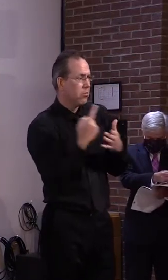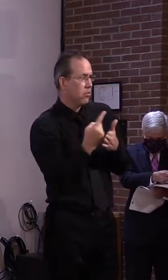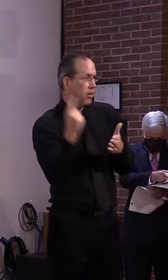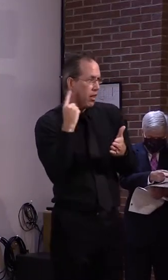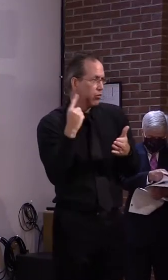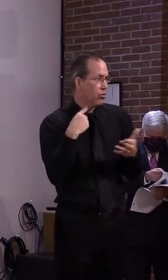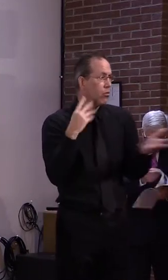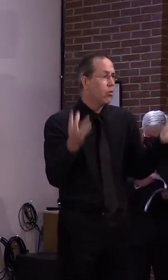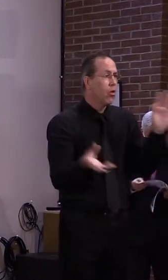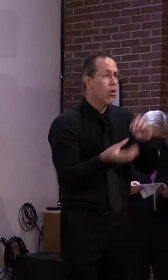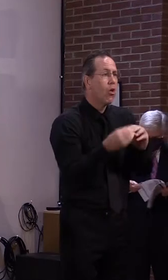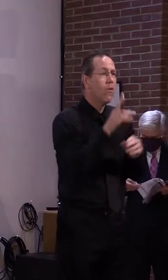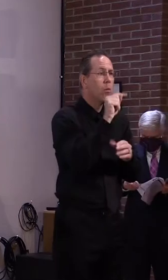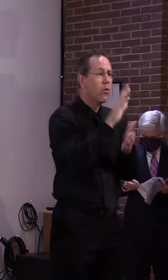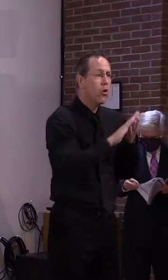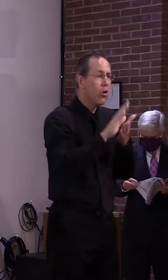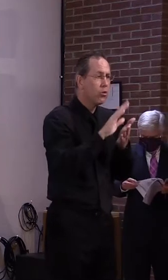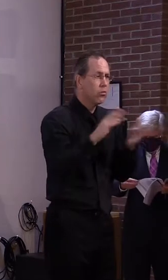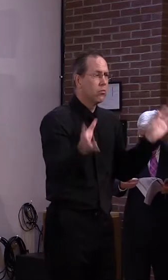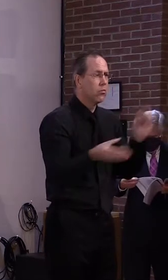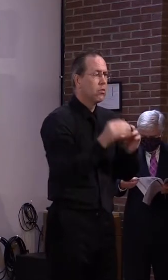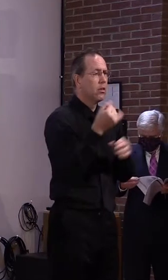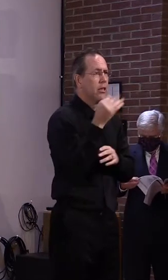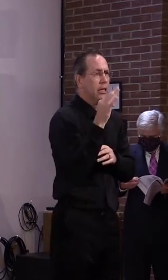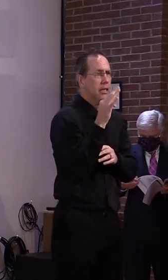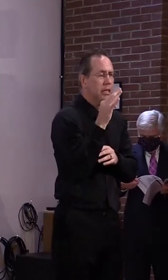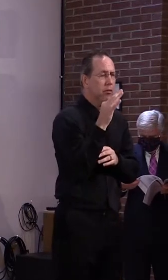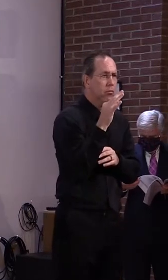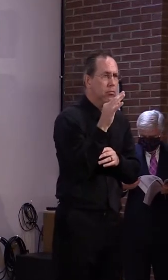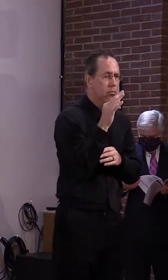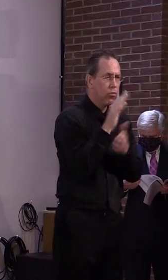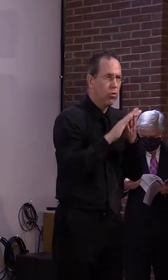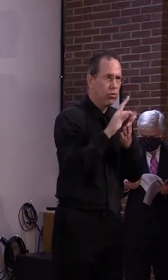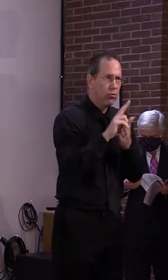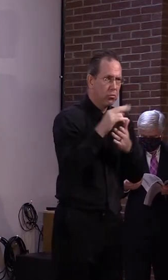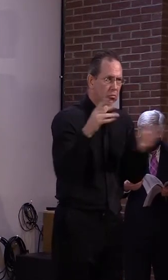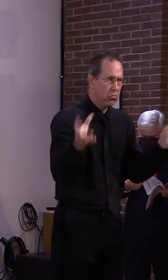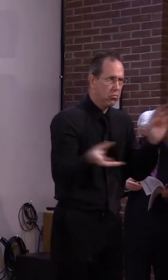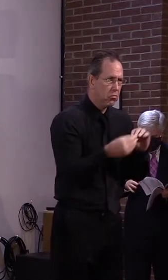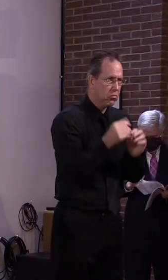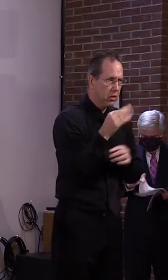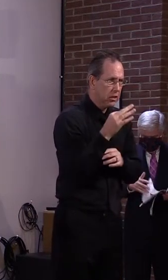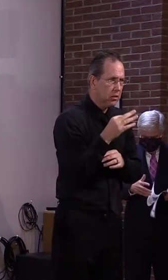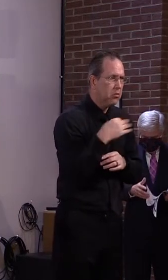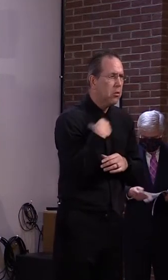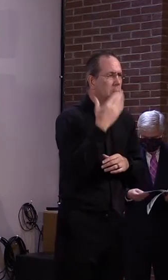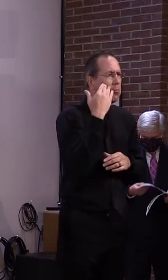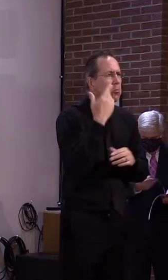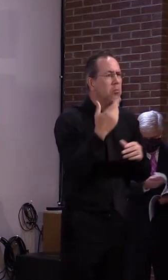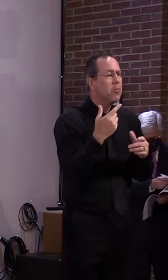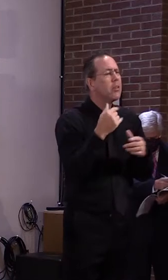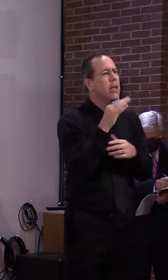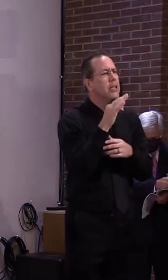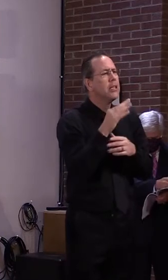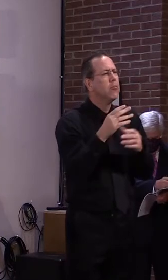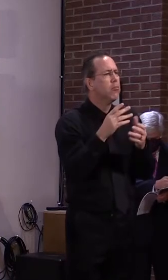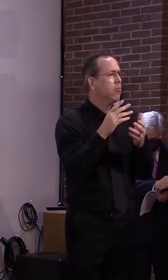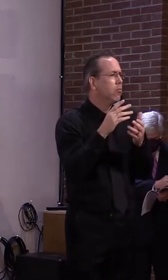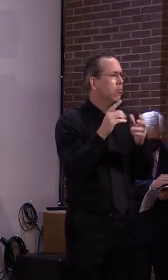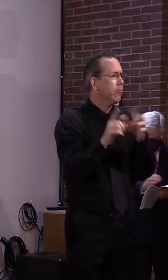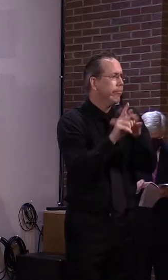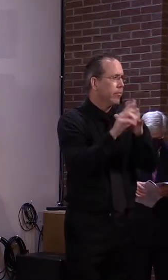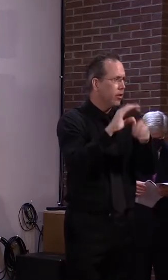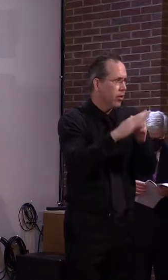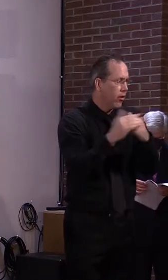I suspect that's grown a little bit, but I don't have an updated number for you at this point. I can tell you that these are people who